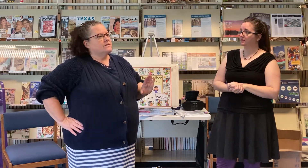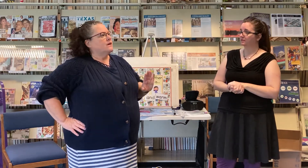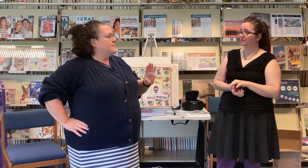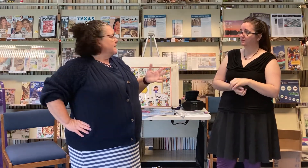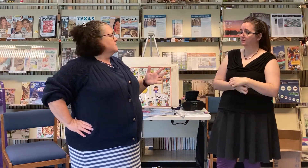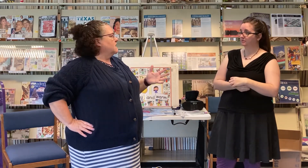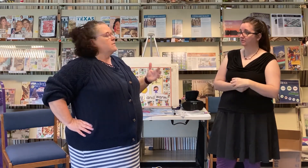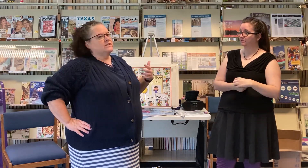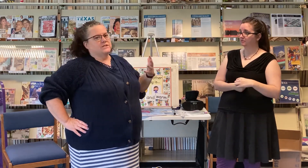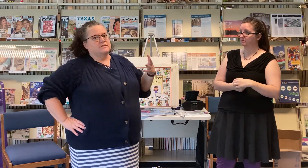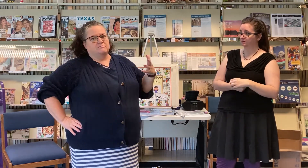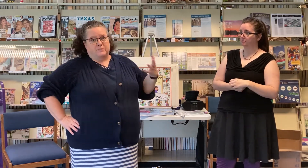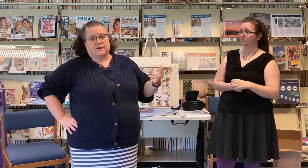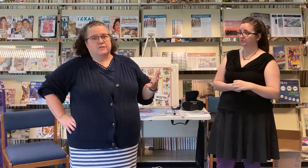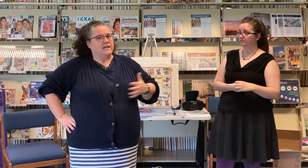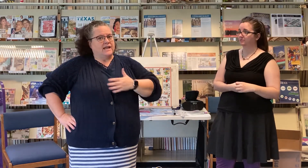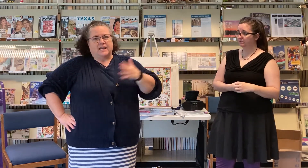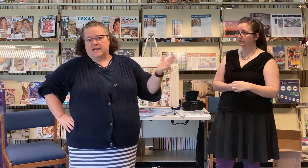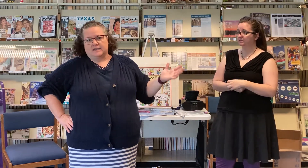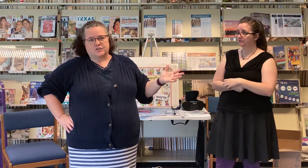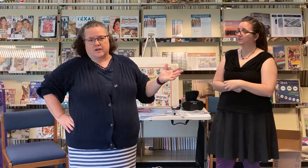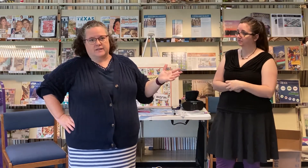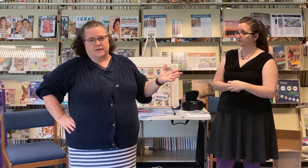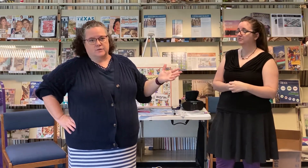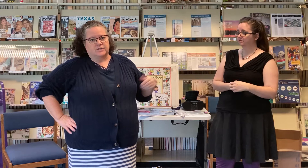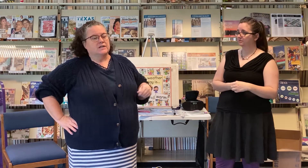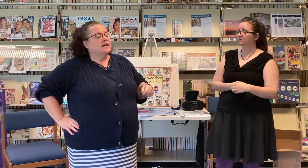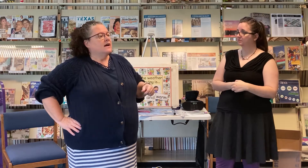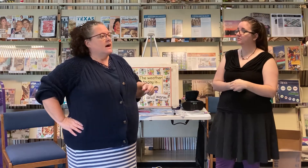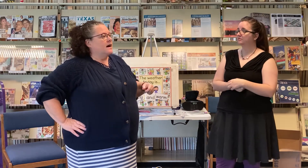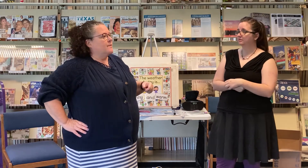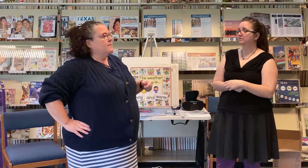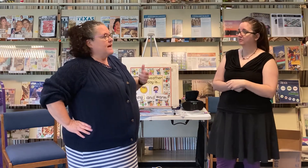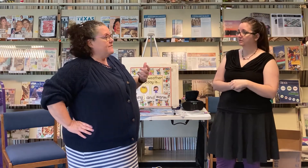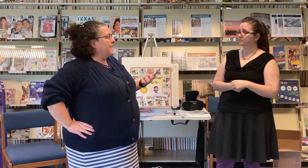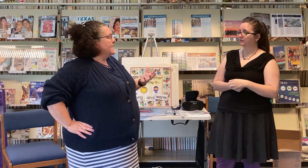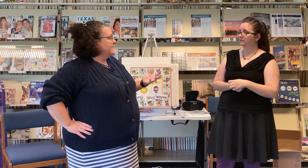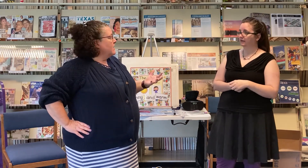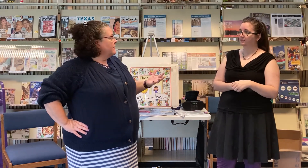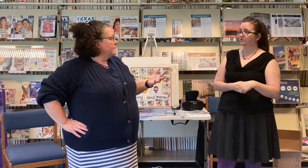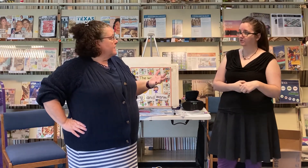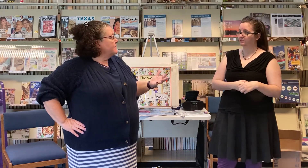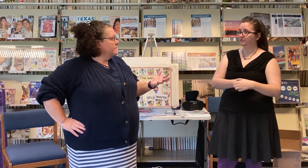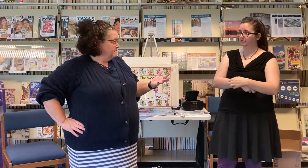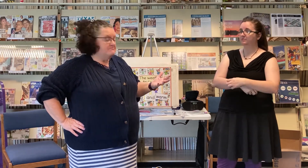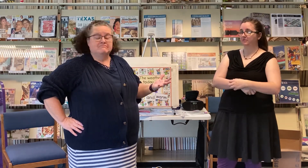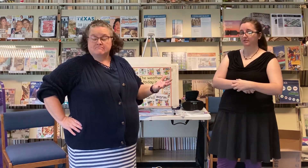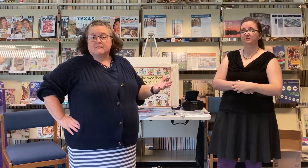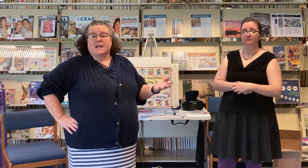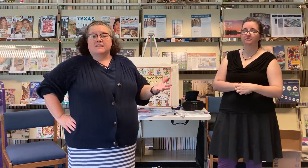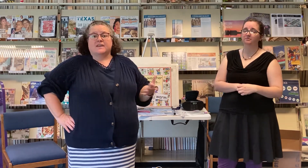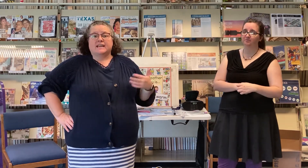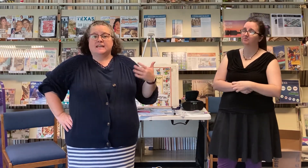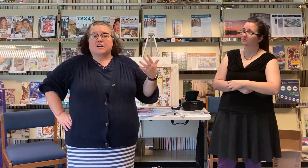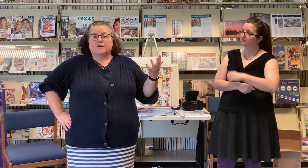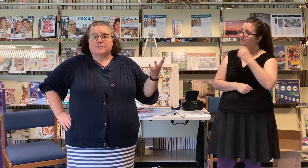a megalodon, which is bigger than any shark in the ocean. And they like eat off of... Shark. Mm-hmm. Yeah. They eat off of